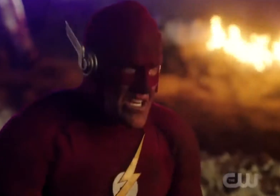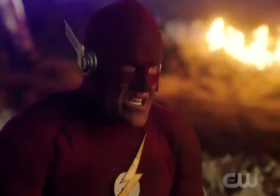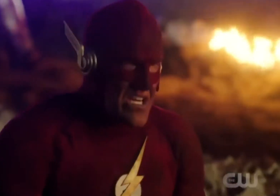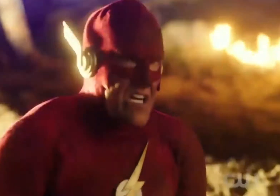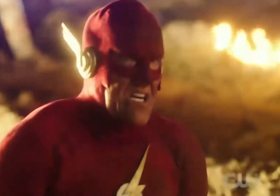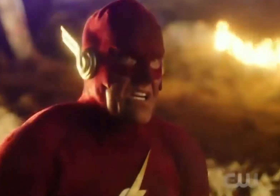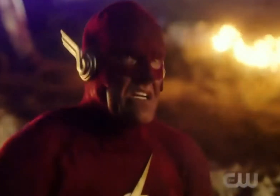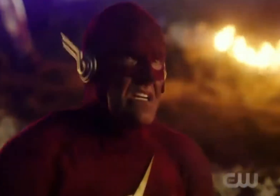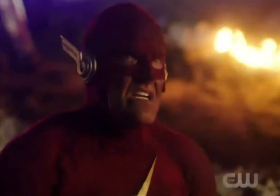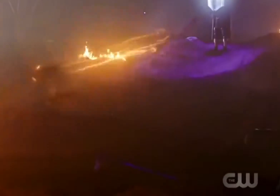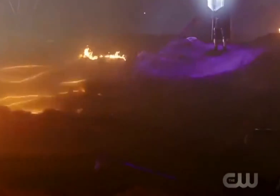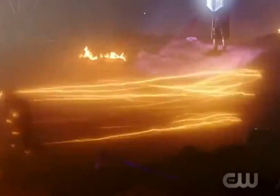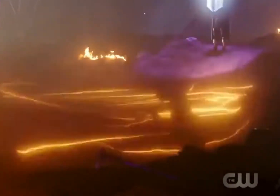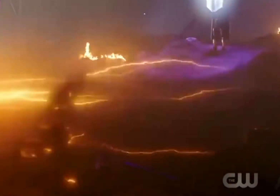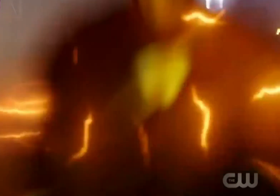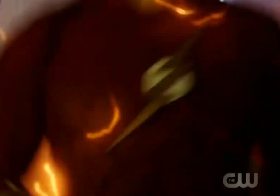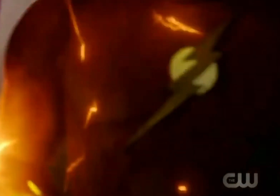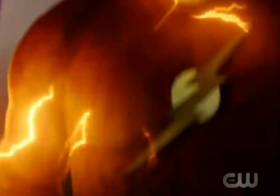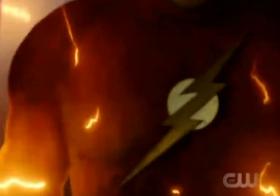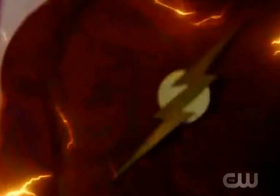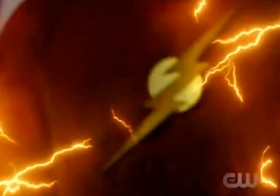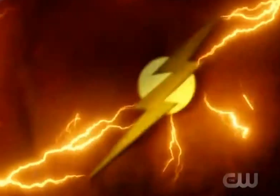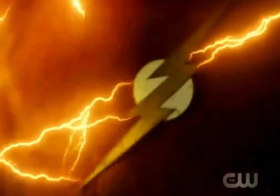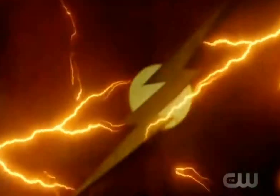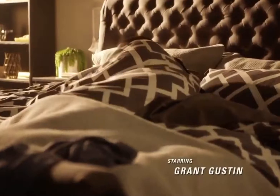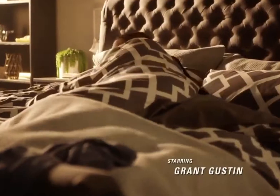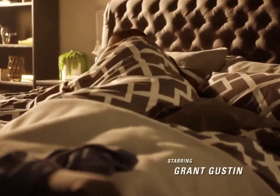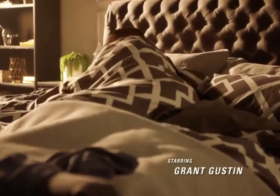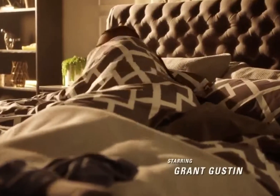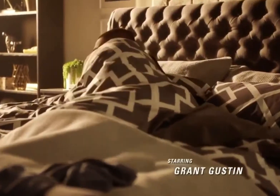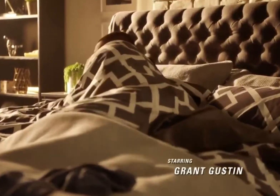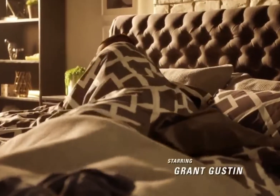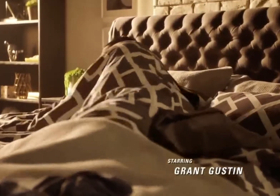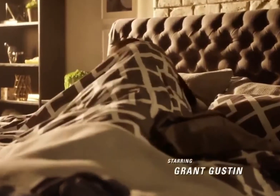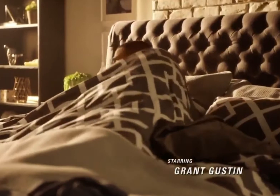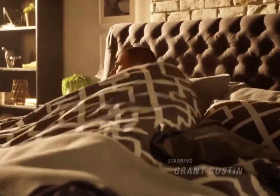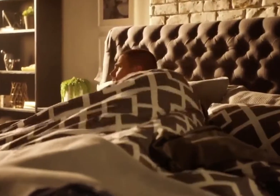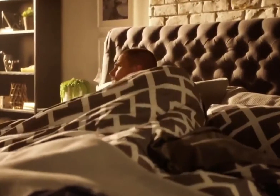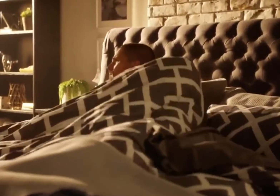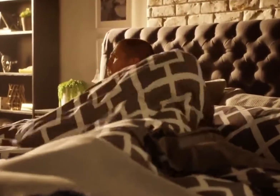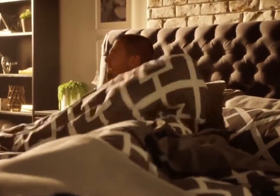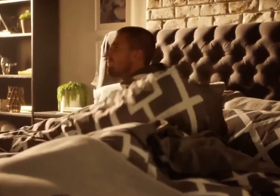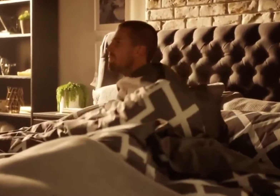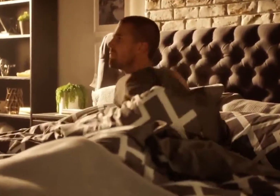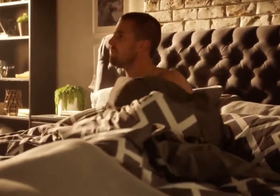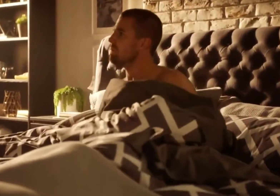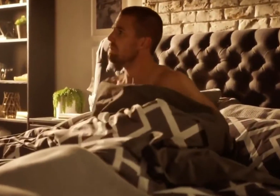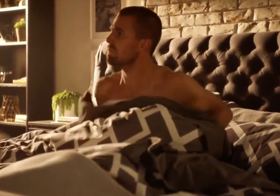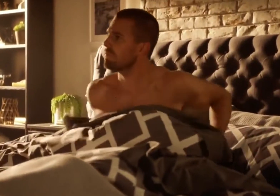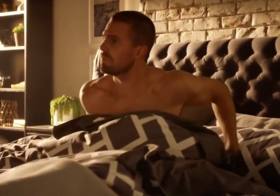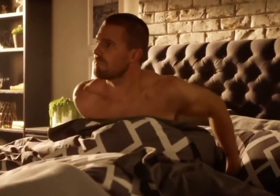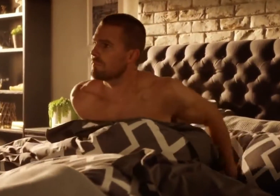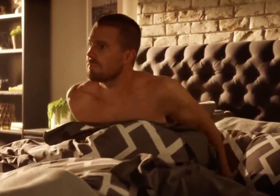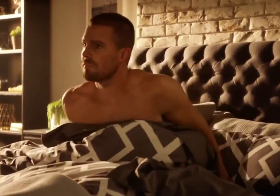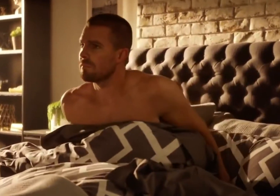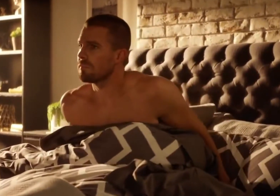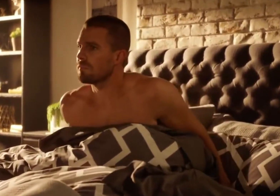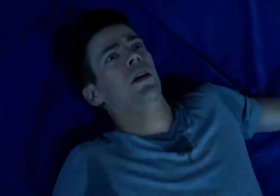90s Flash and blah, blah, blah, blah, blah. And then you're dropped right into the action. Oliver Queen and Barry